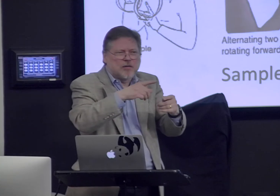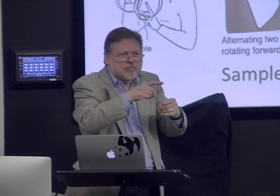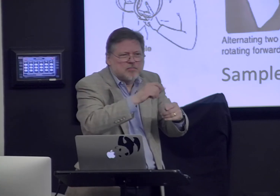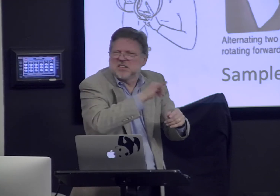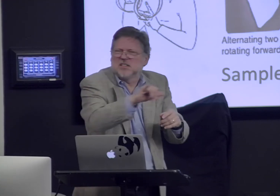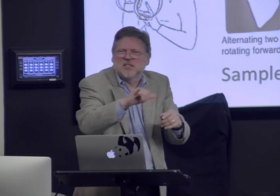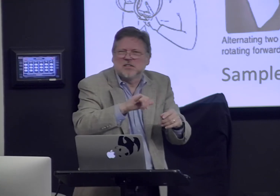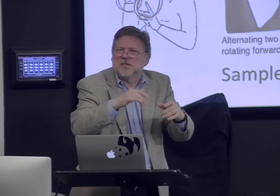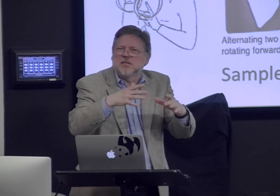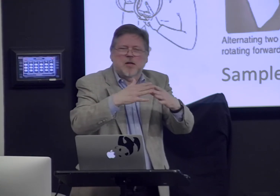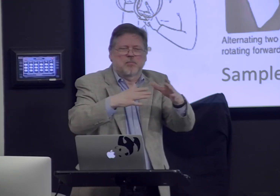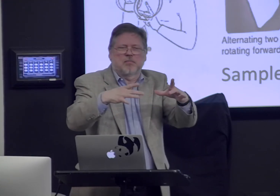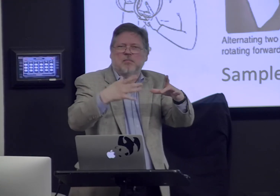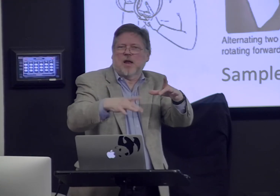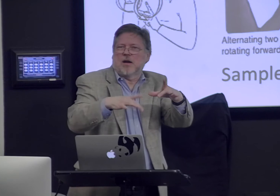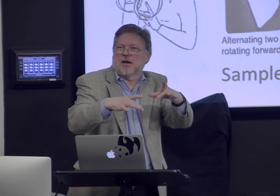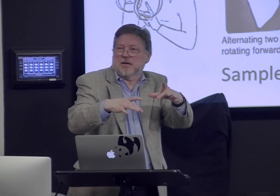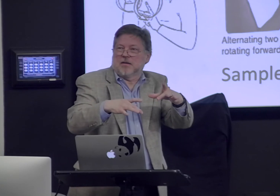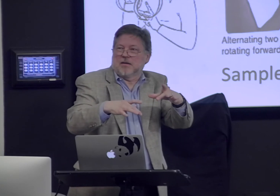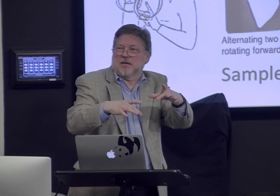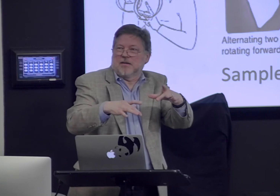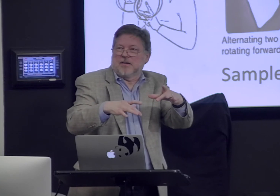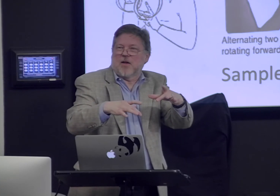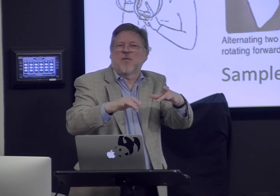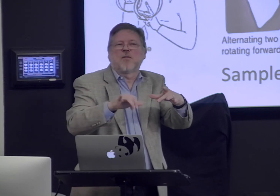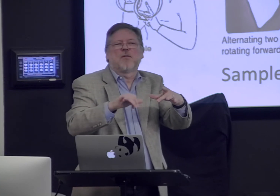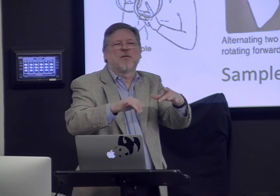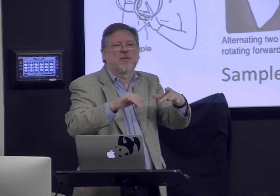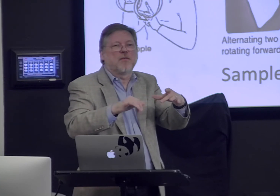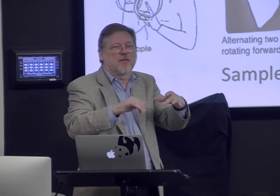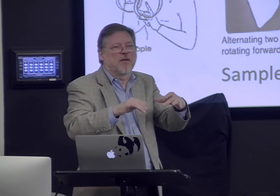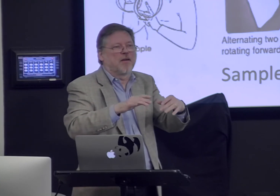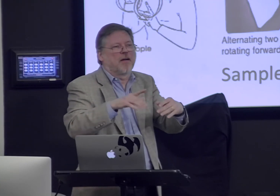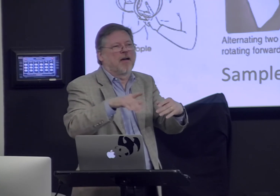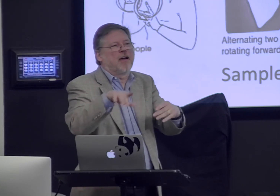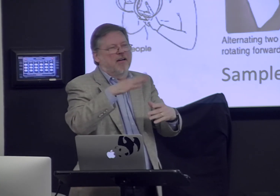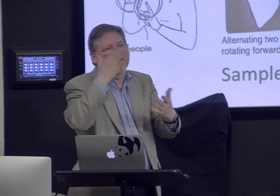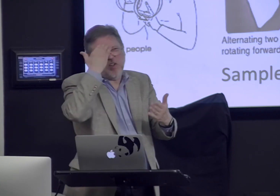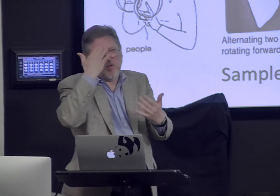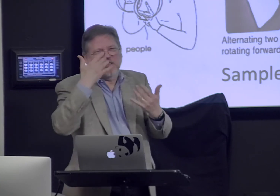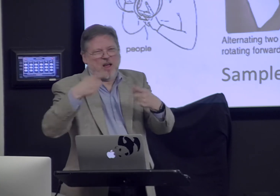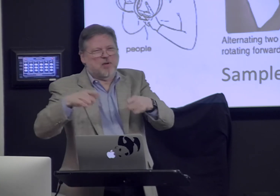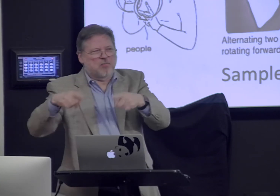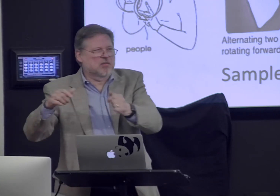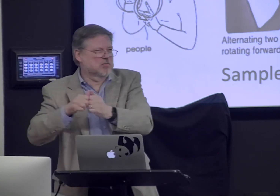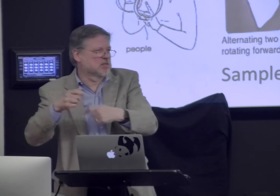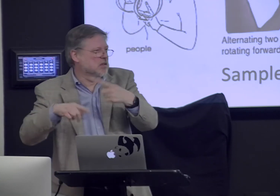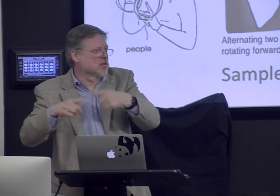weak hand. Now, further within the family, not only were